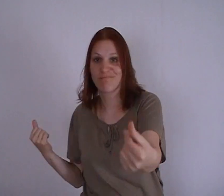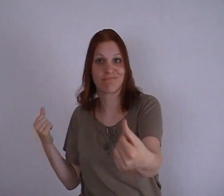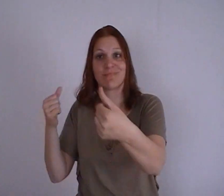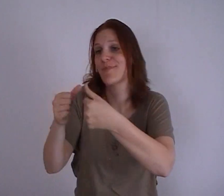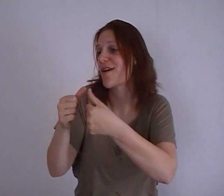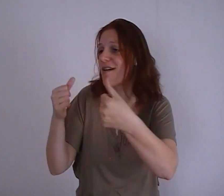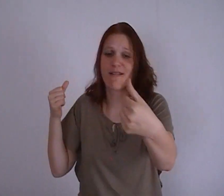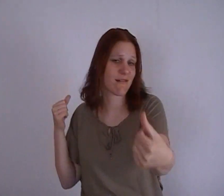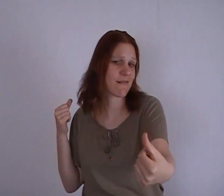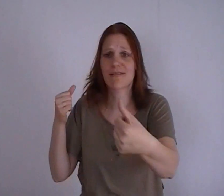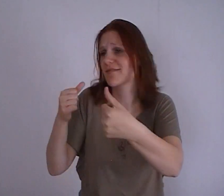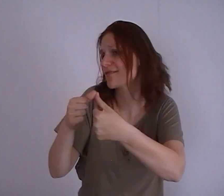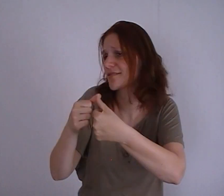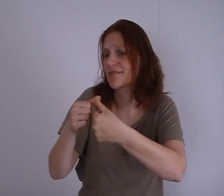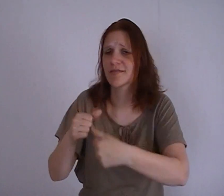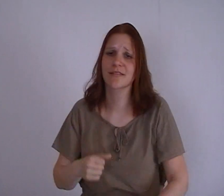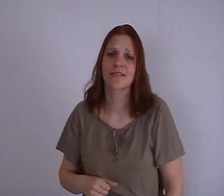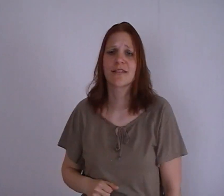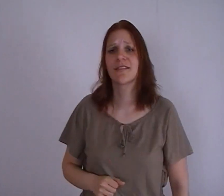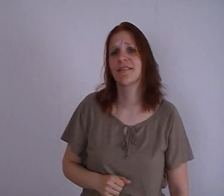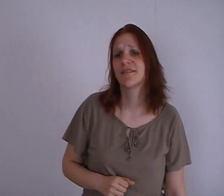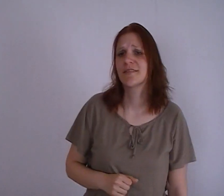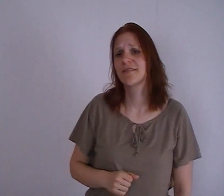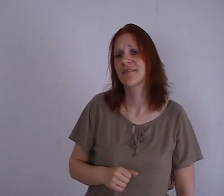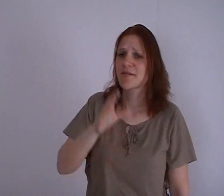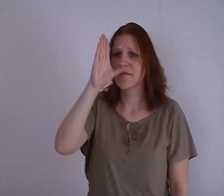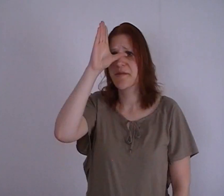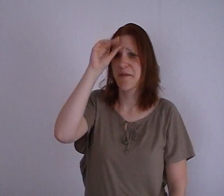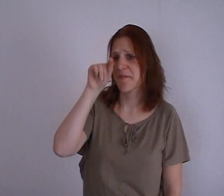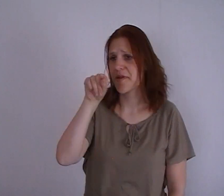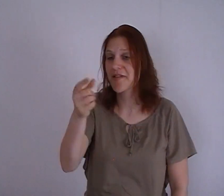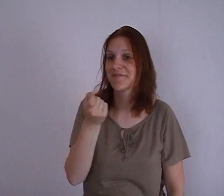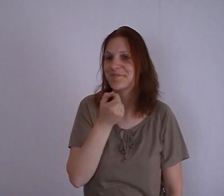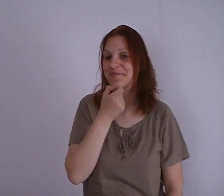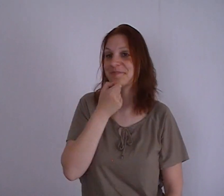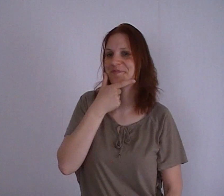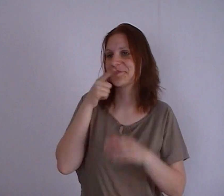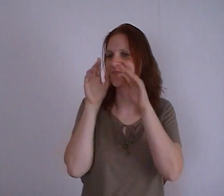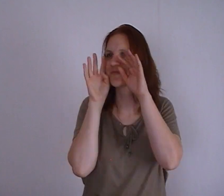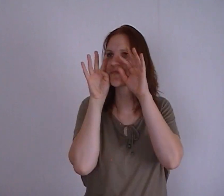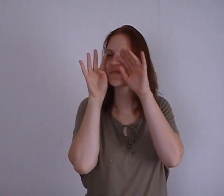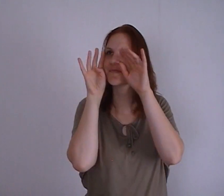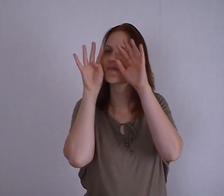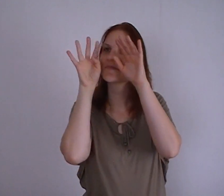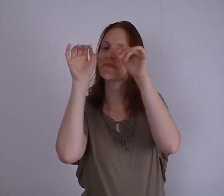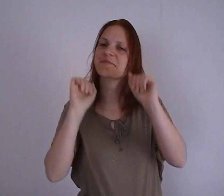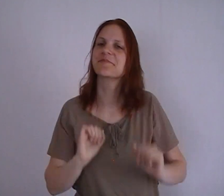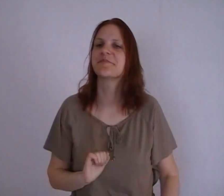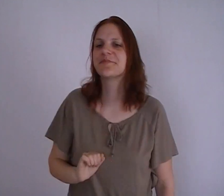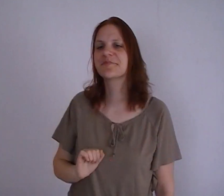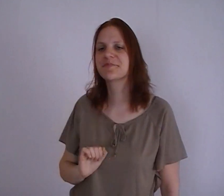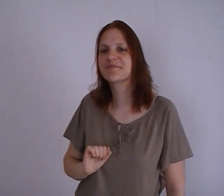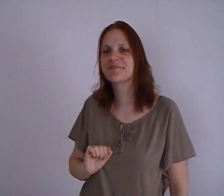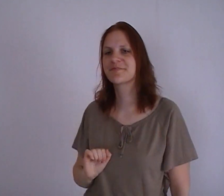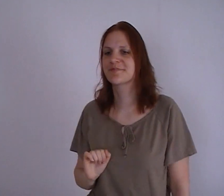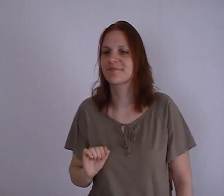is not the style, and even Liberace smile.